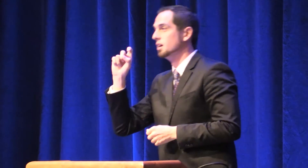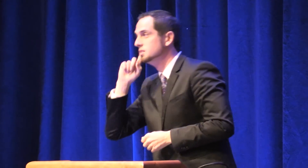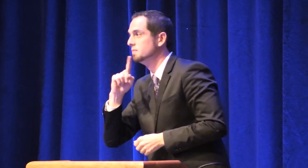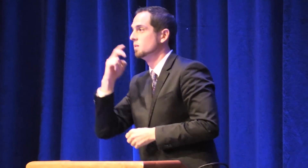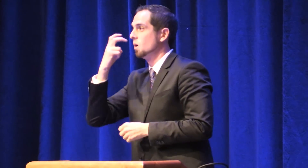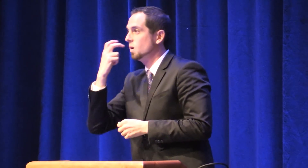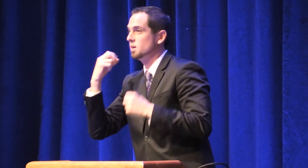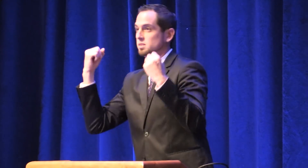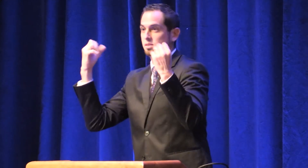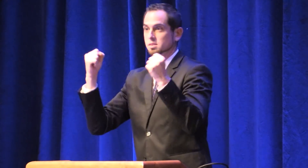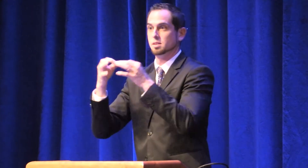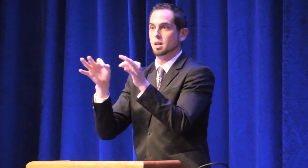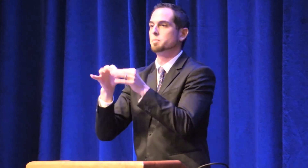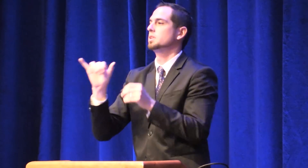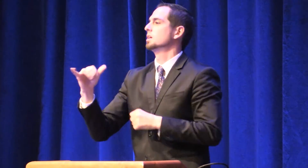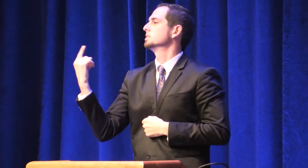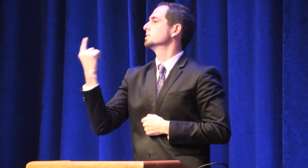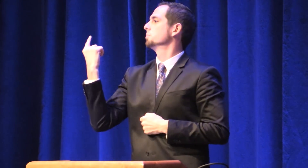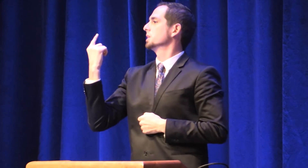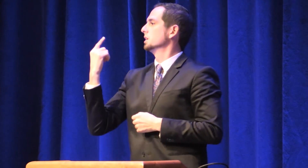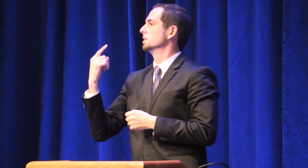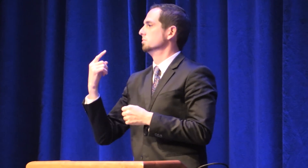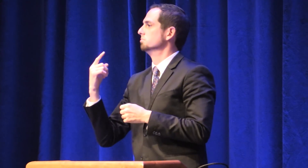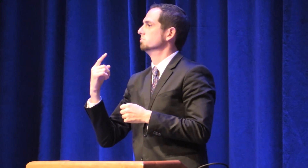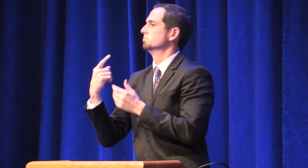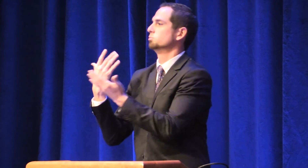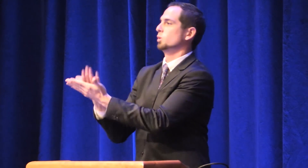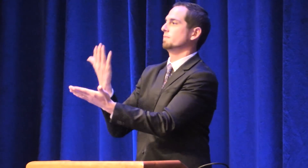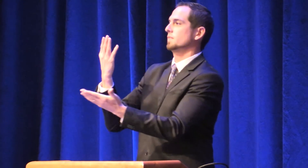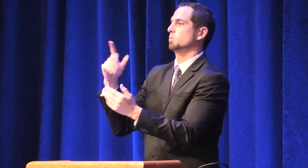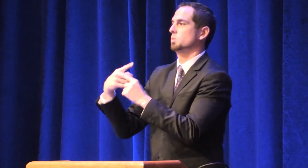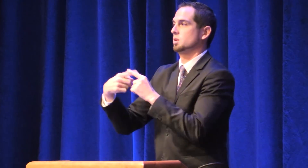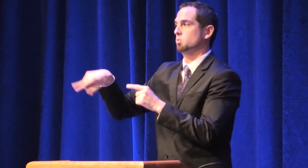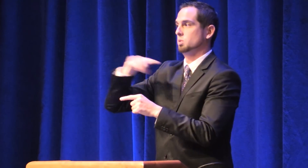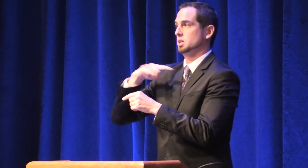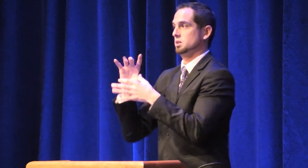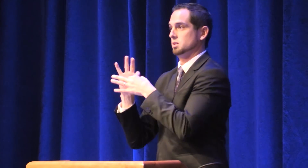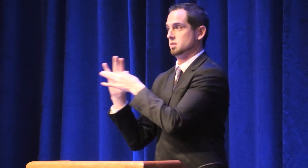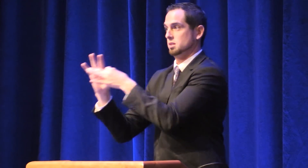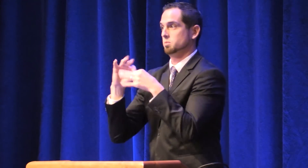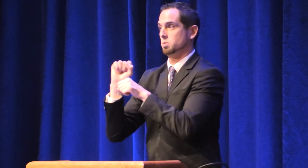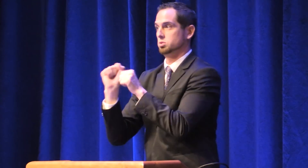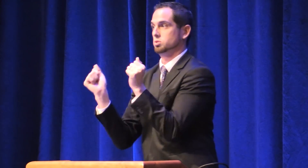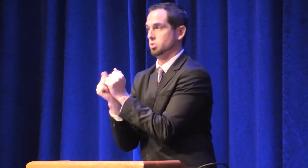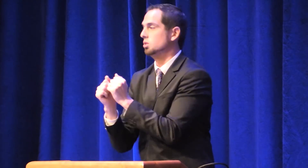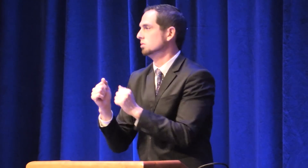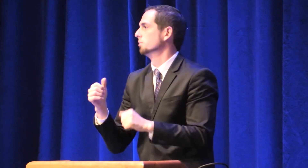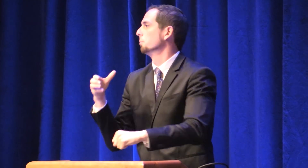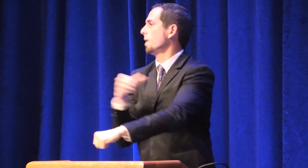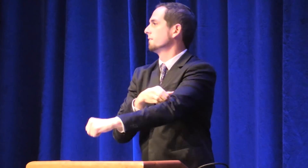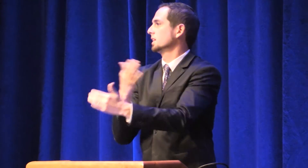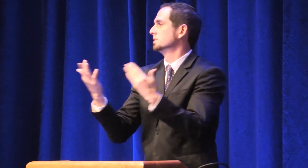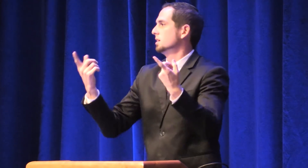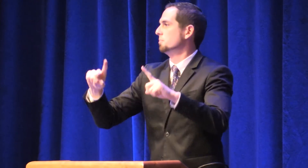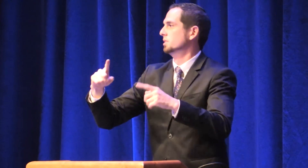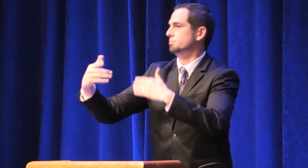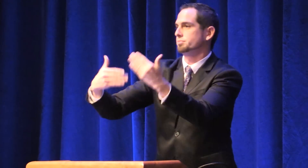able to make progress in the arena that we wanted to and make sure that captions were available